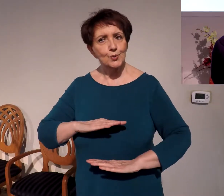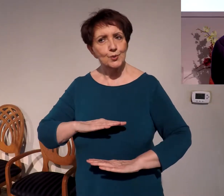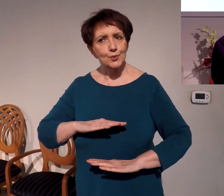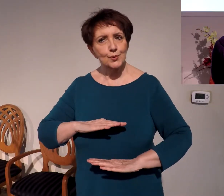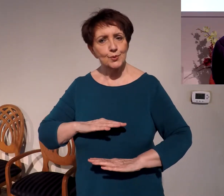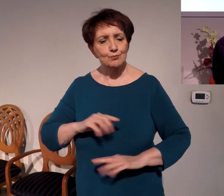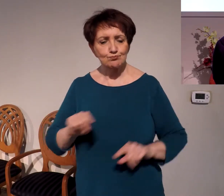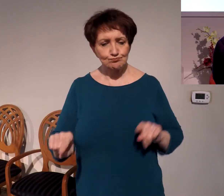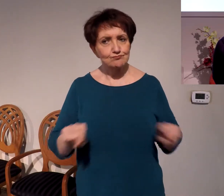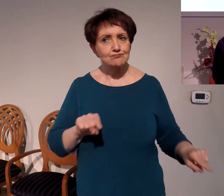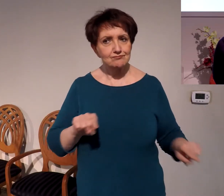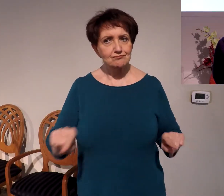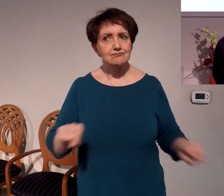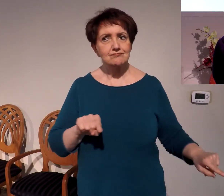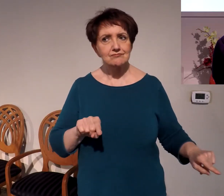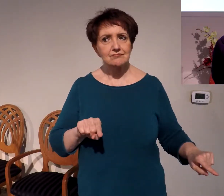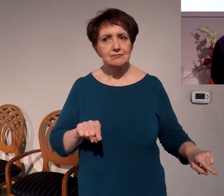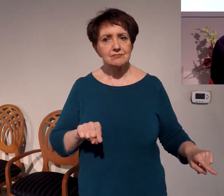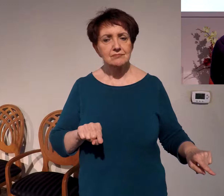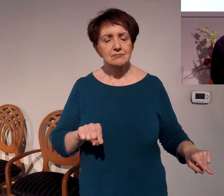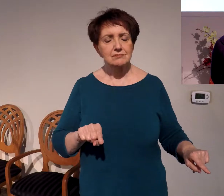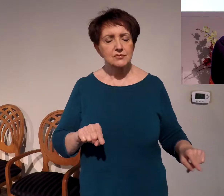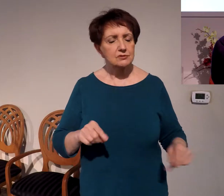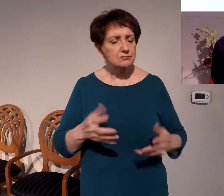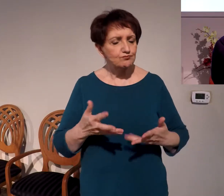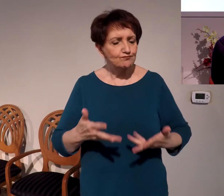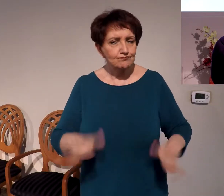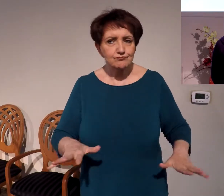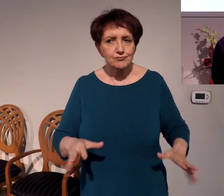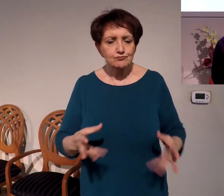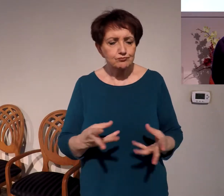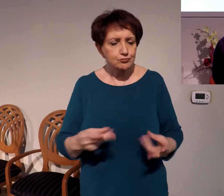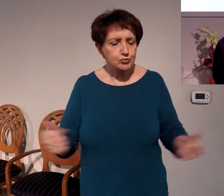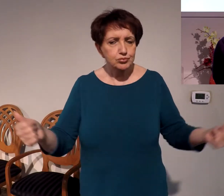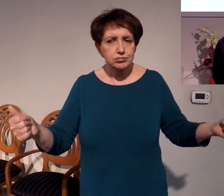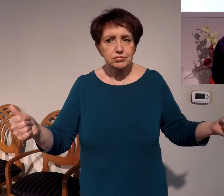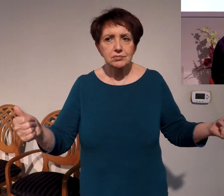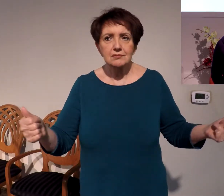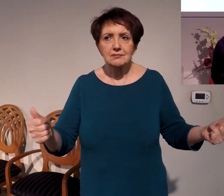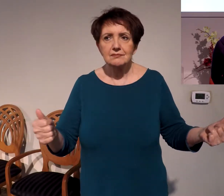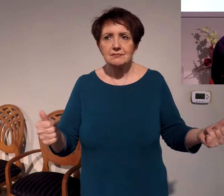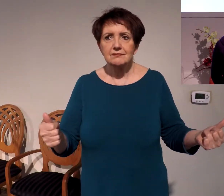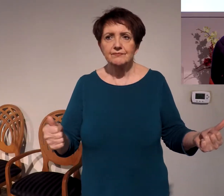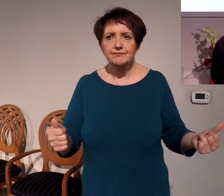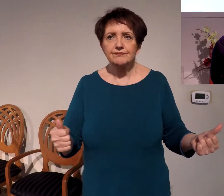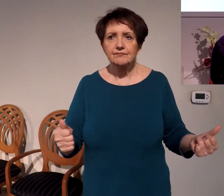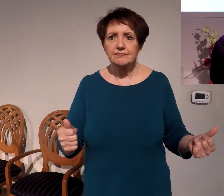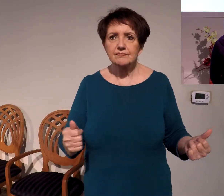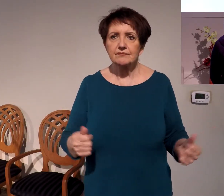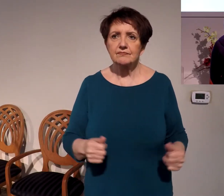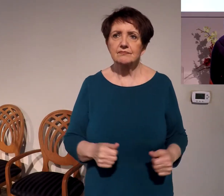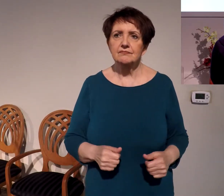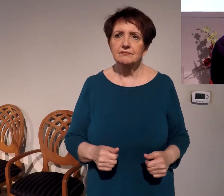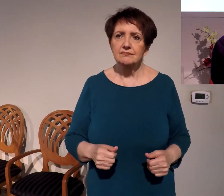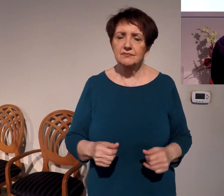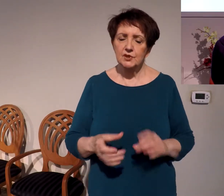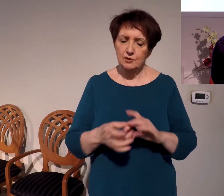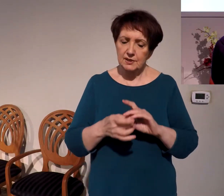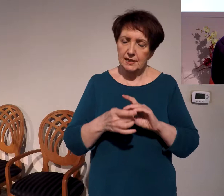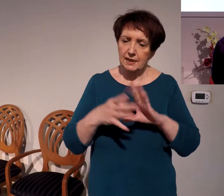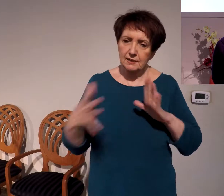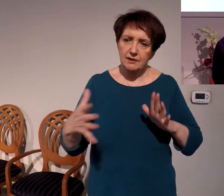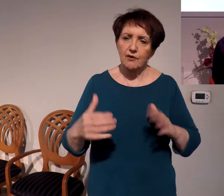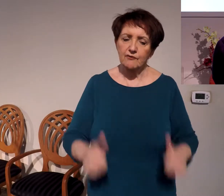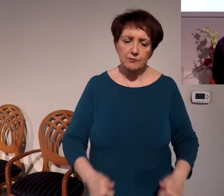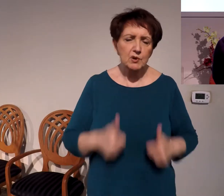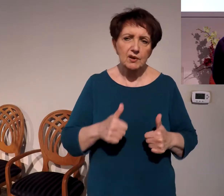That these two things can be completely washed out of our life experience, or